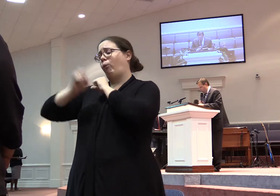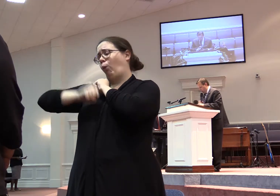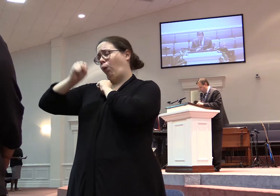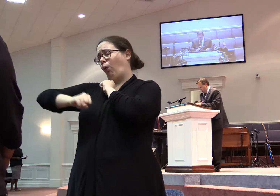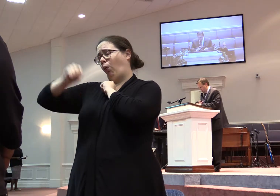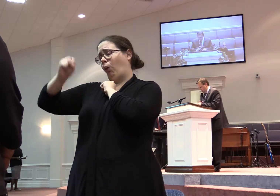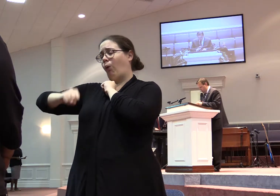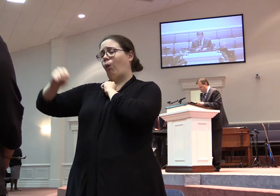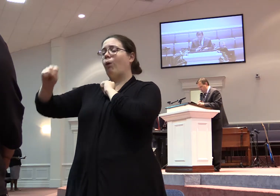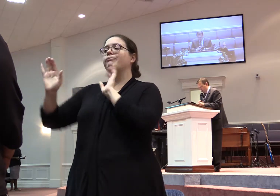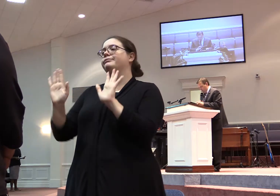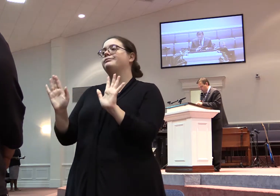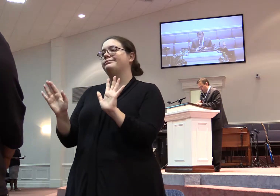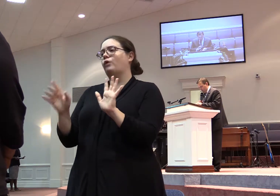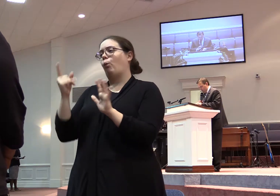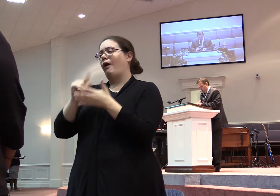one verse.